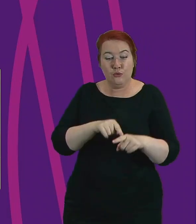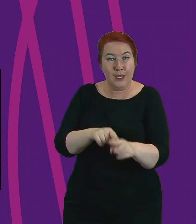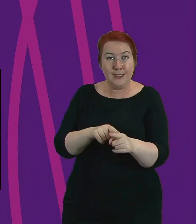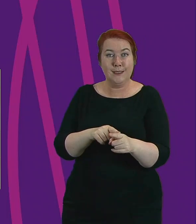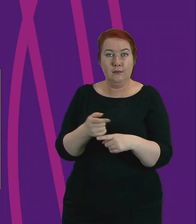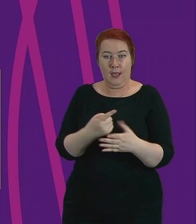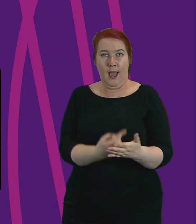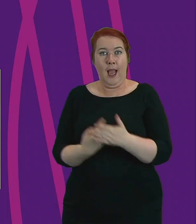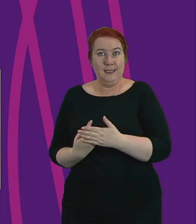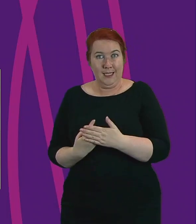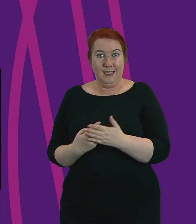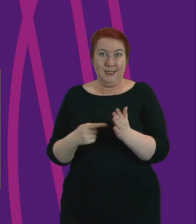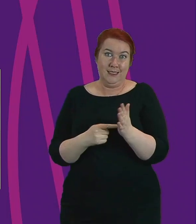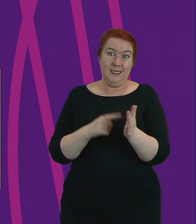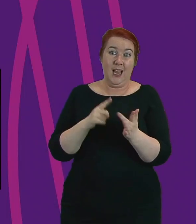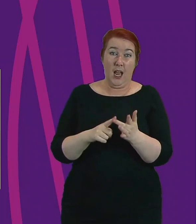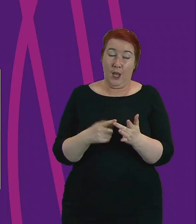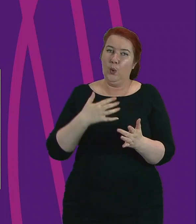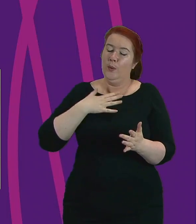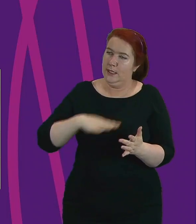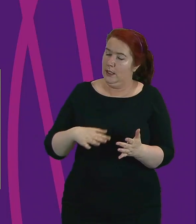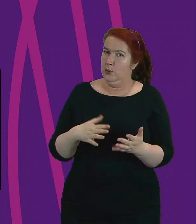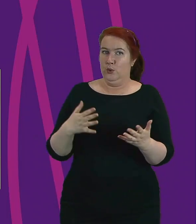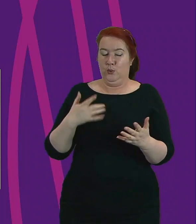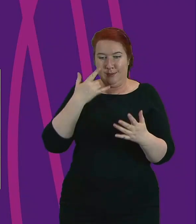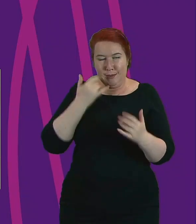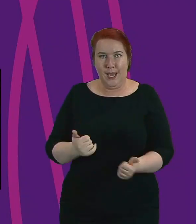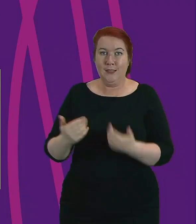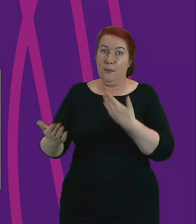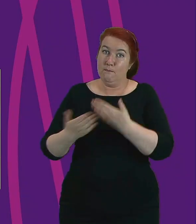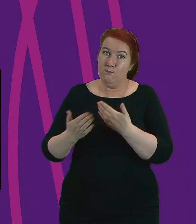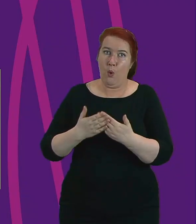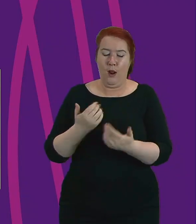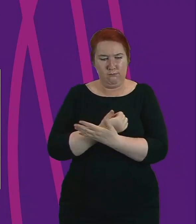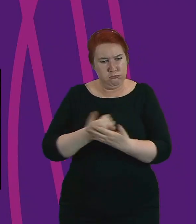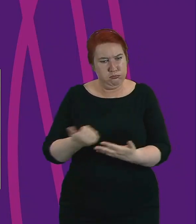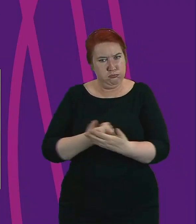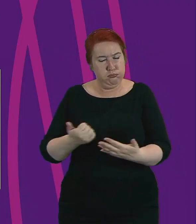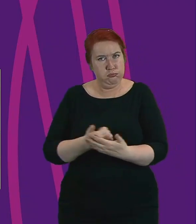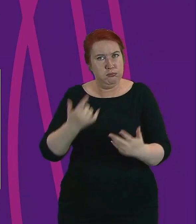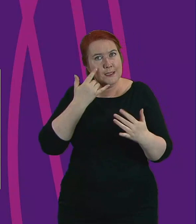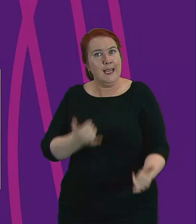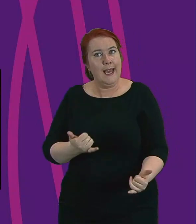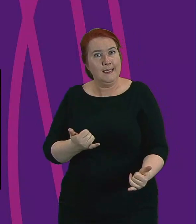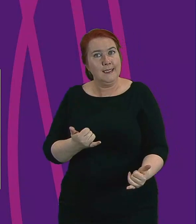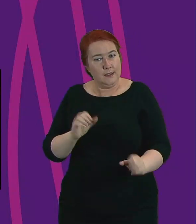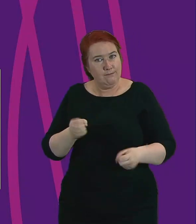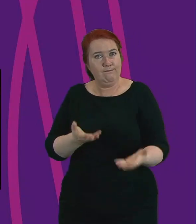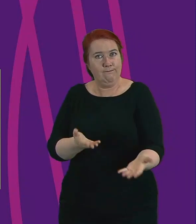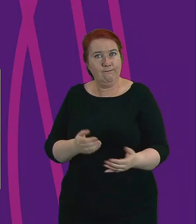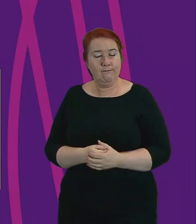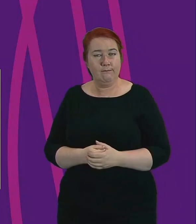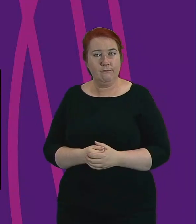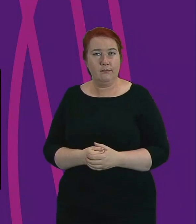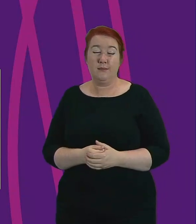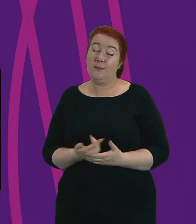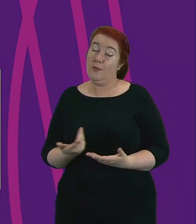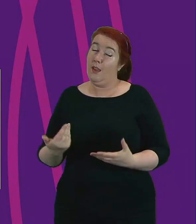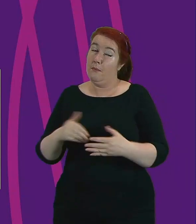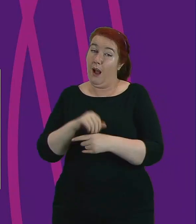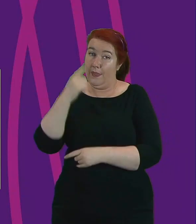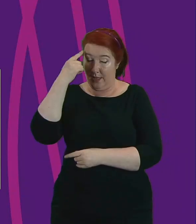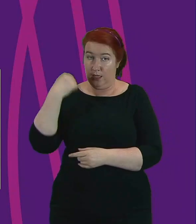crisis, then we need to test more and test. And as part of that, I think we should be